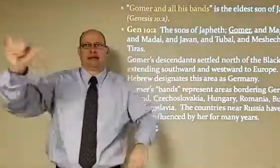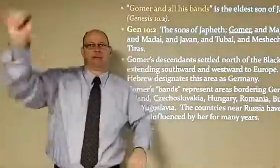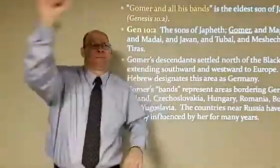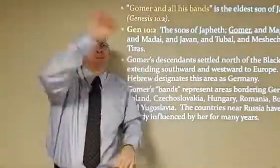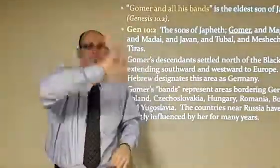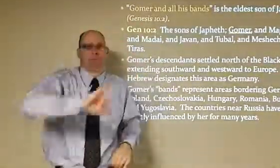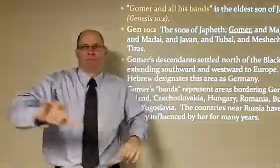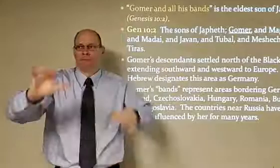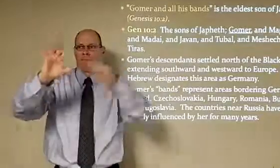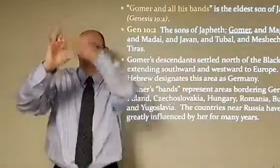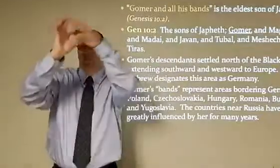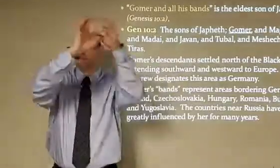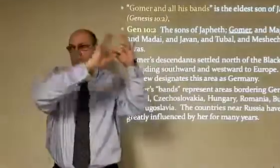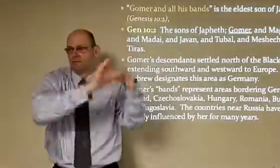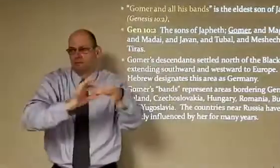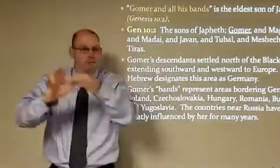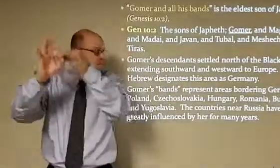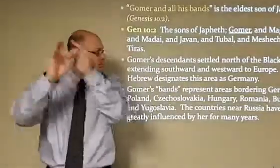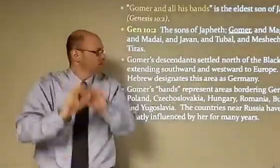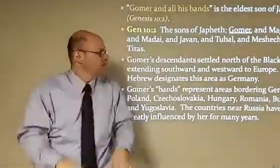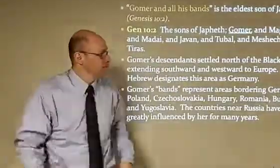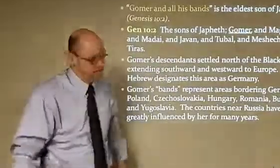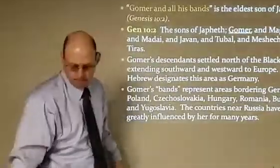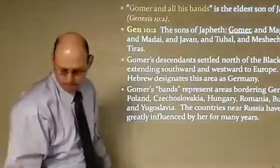branches, but they're all the same country.